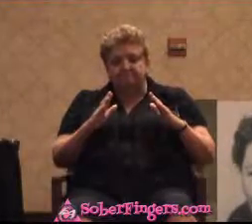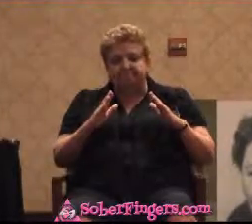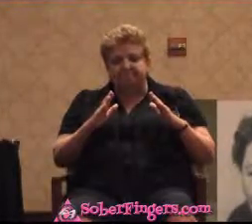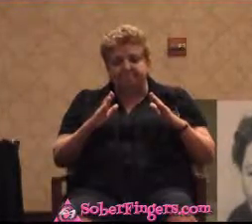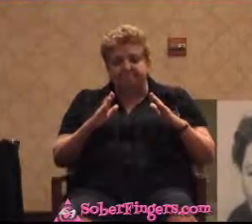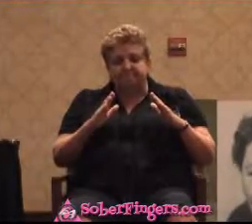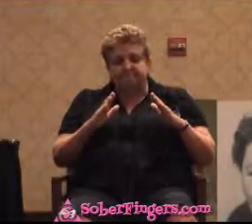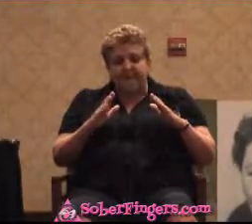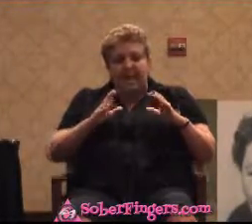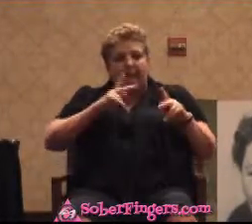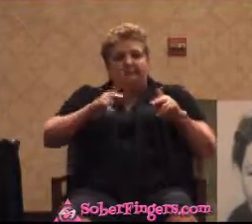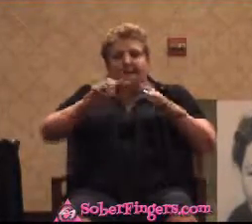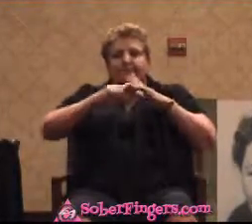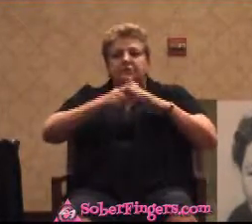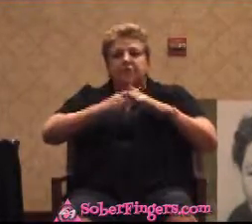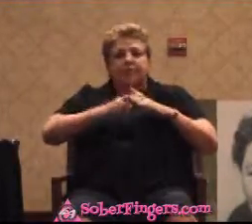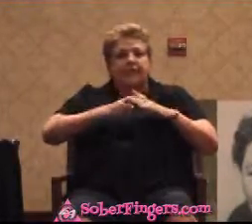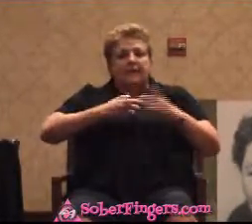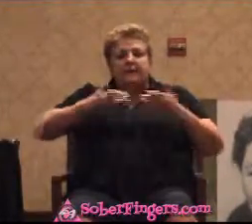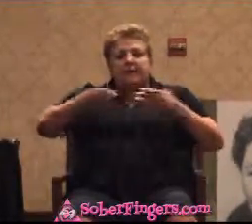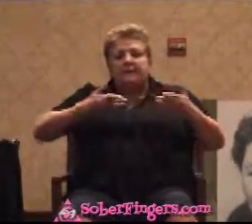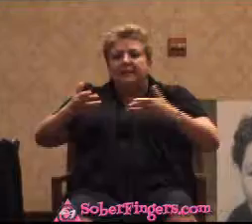And people started taking me to institution meetings with them.